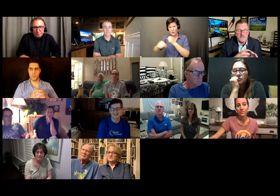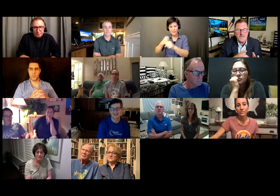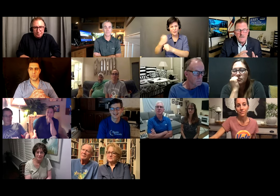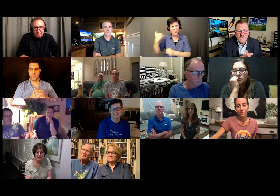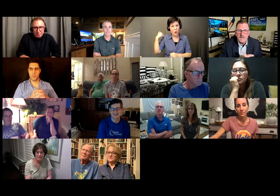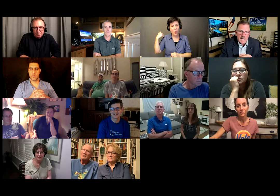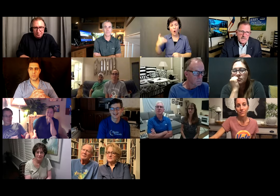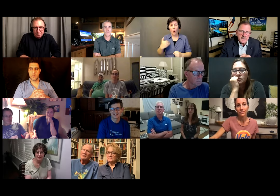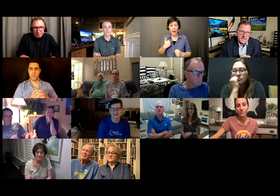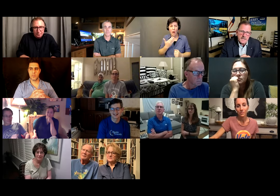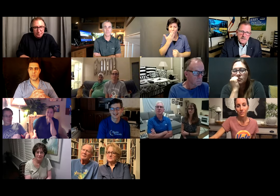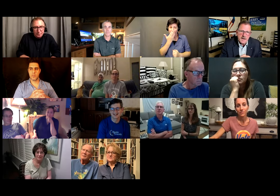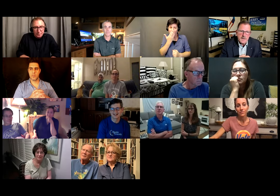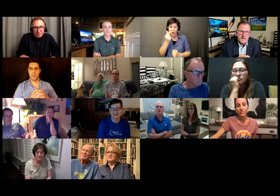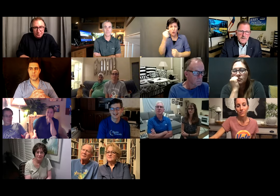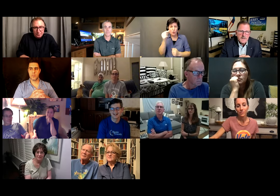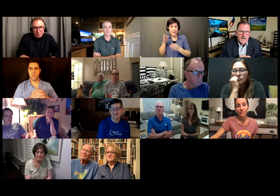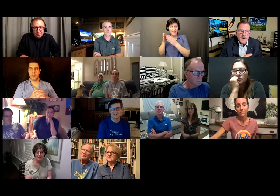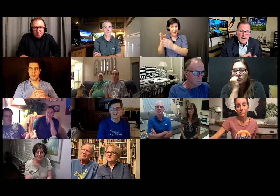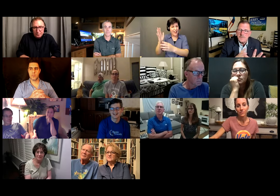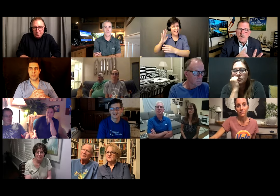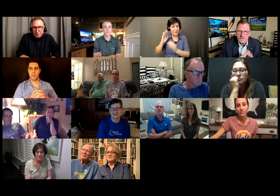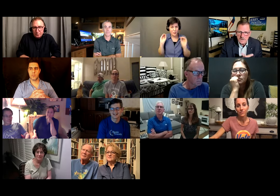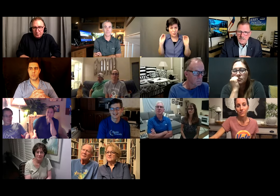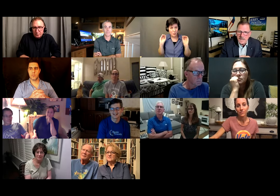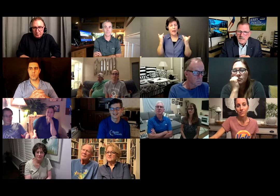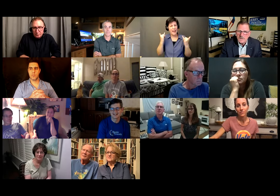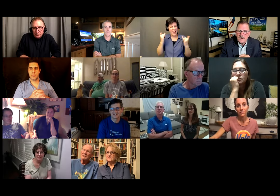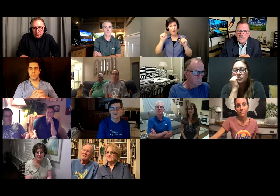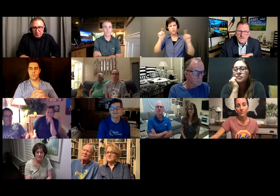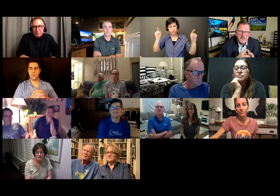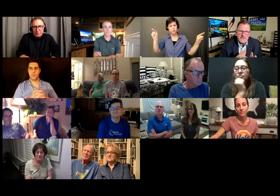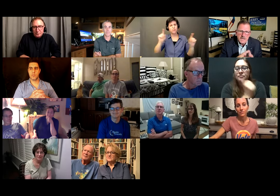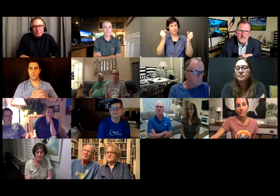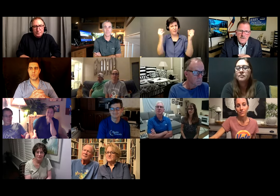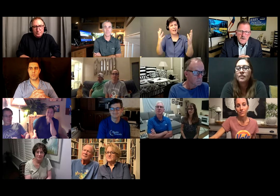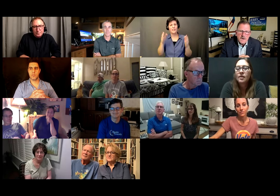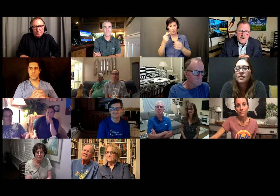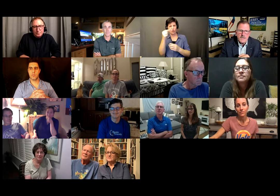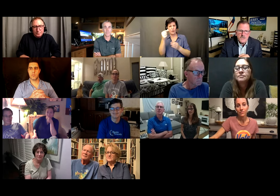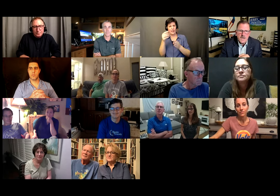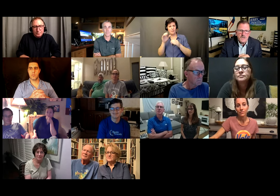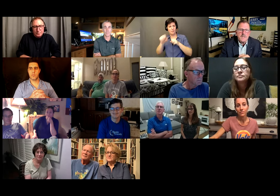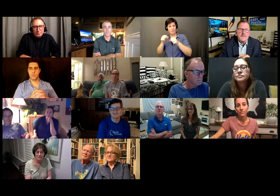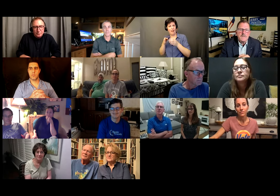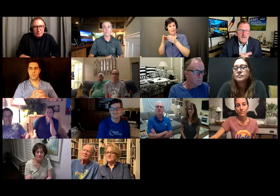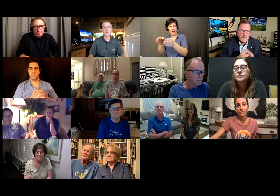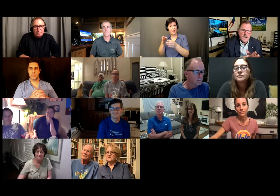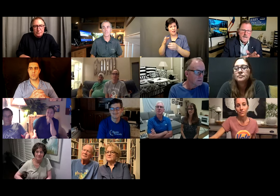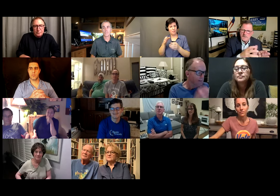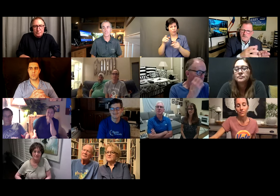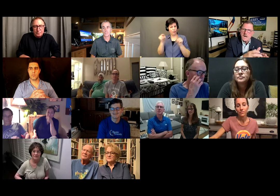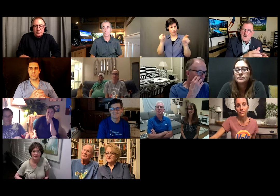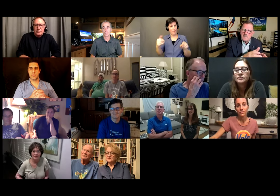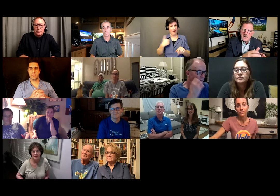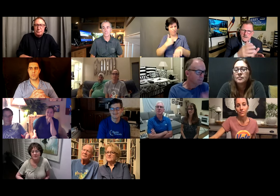have a single green lane in the city at the time. Now we have them all over the city. So some of these things are going to change, but it's not going to